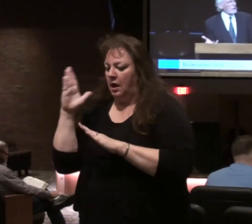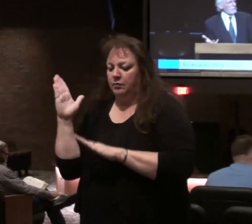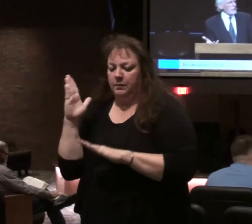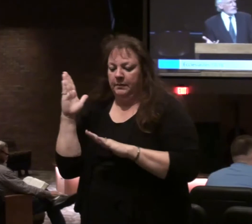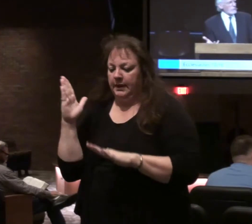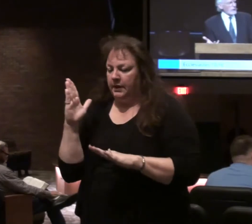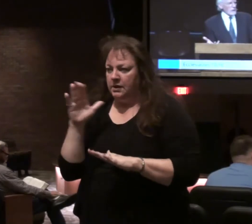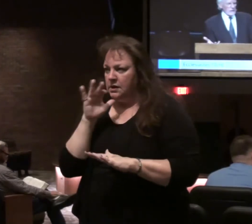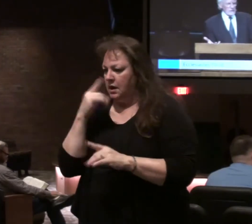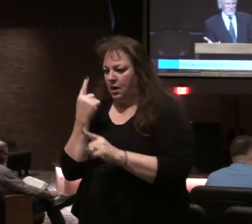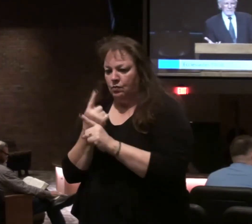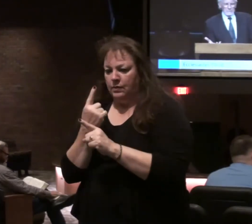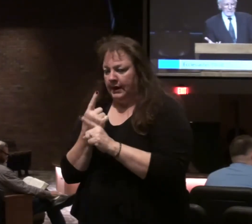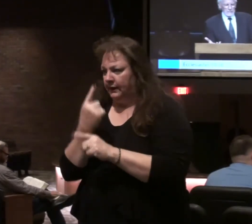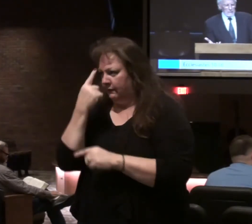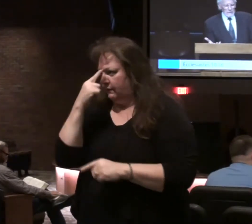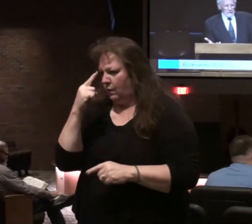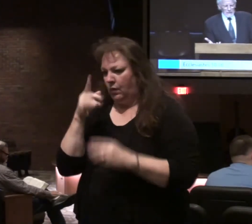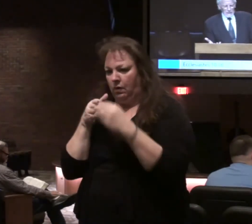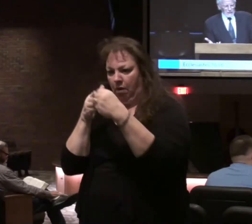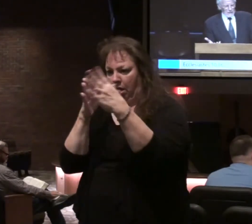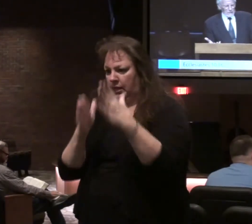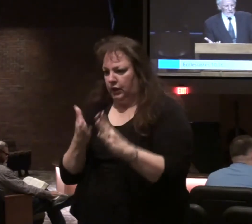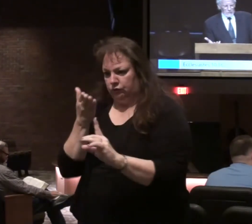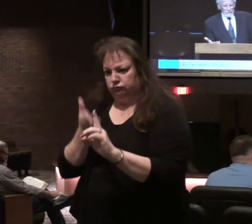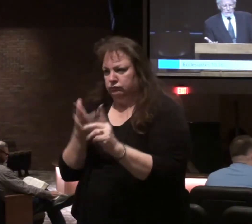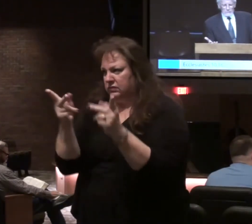and unfit to be a leader.